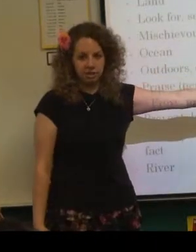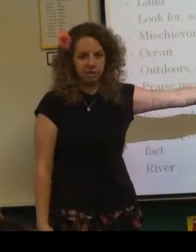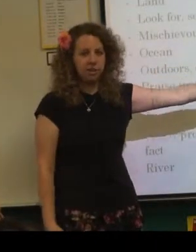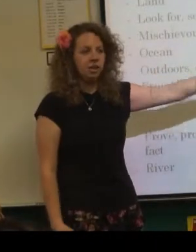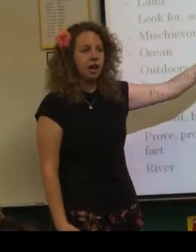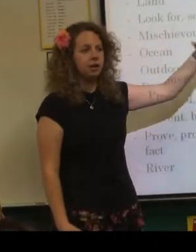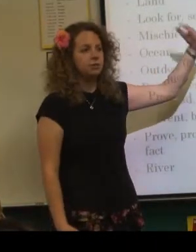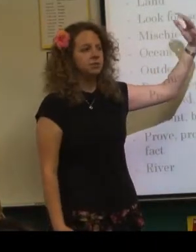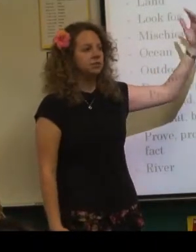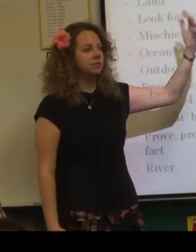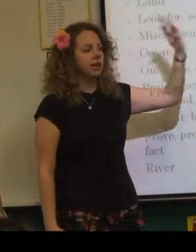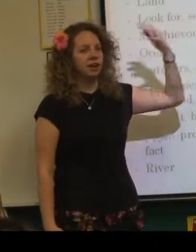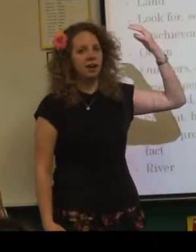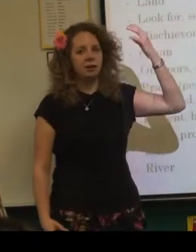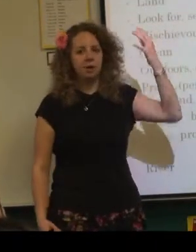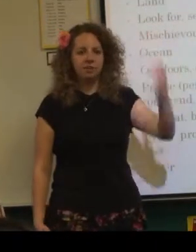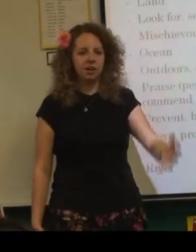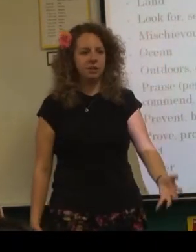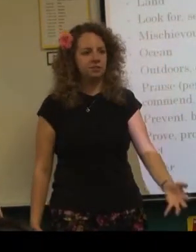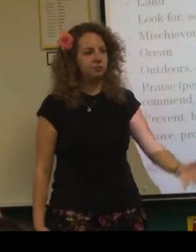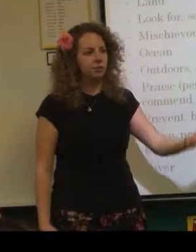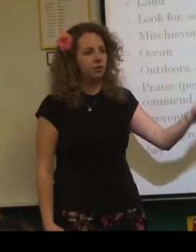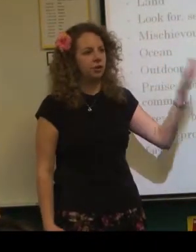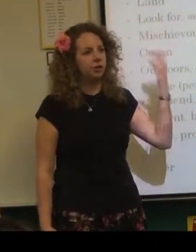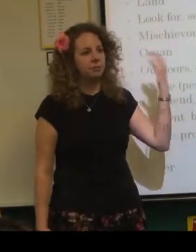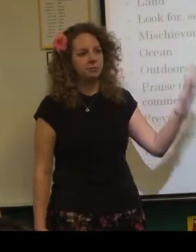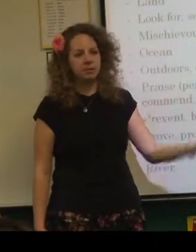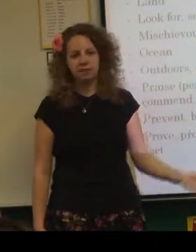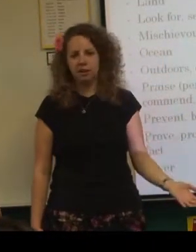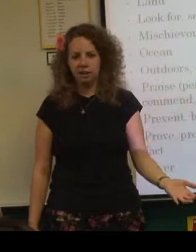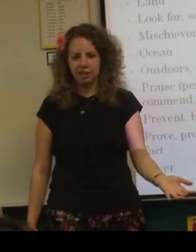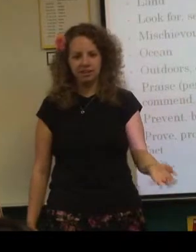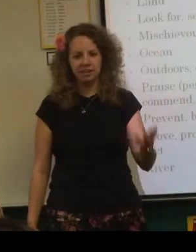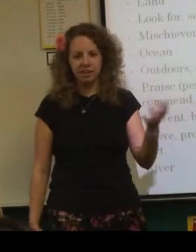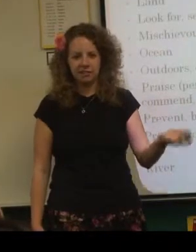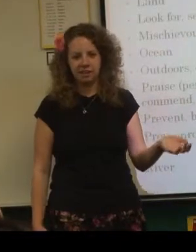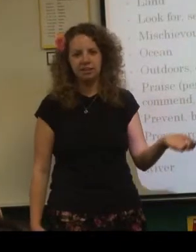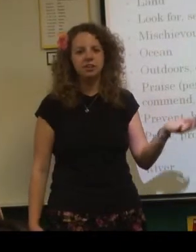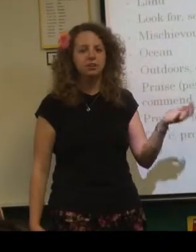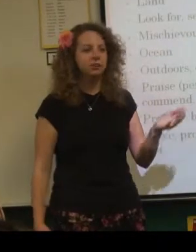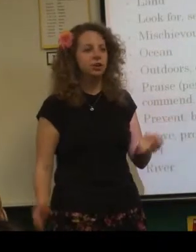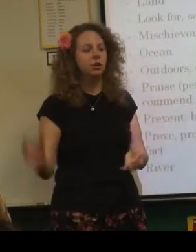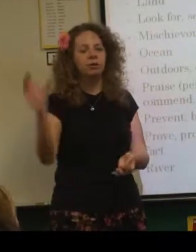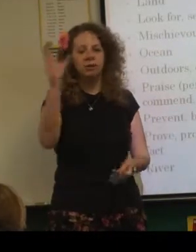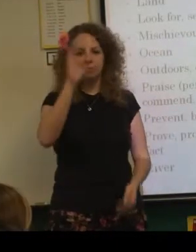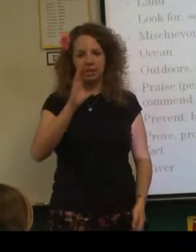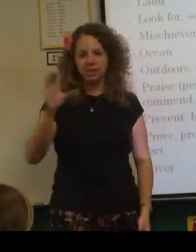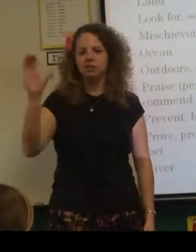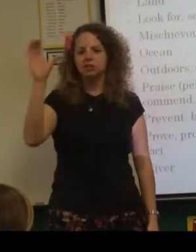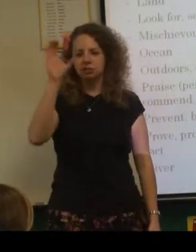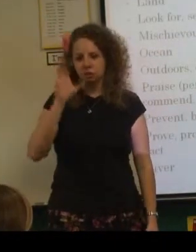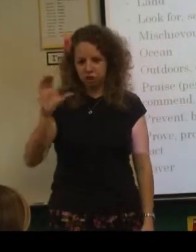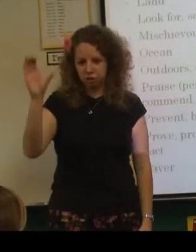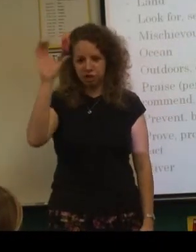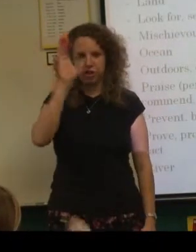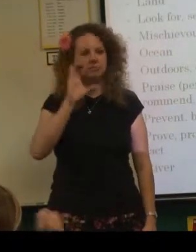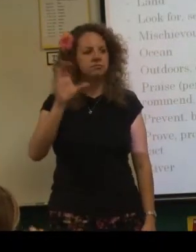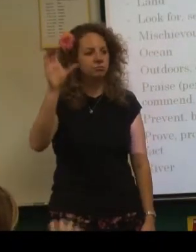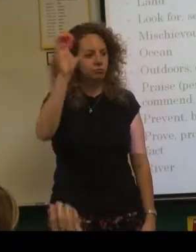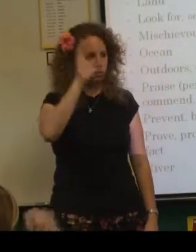deer. I'd use it like I'm on the hunt for my missing car keys that I can't find. So it'd be like this, searching,